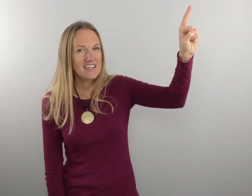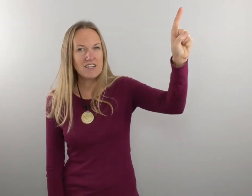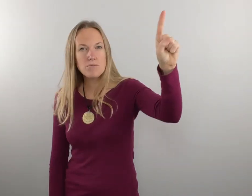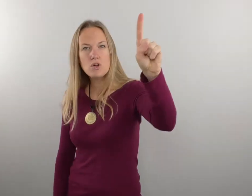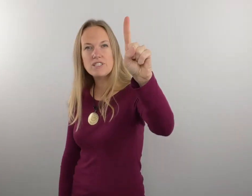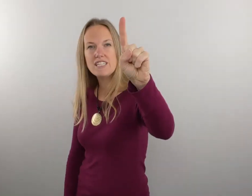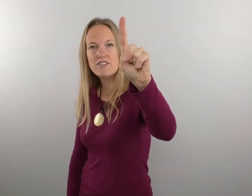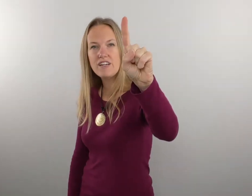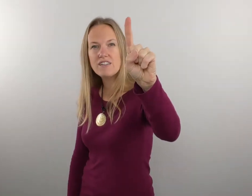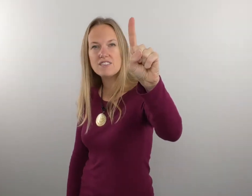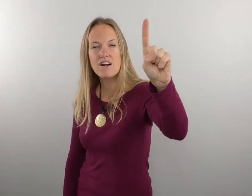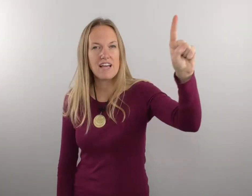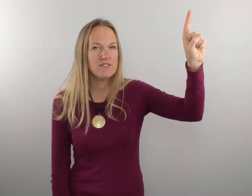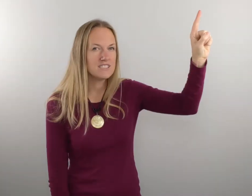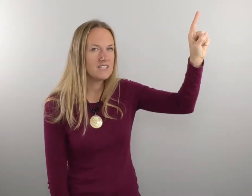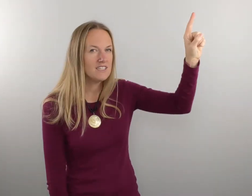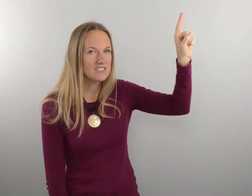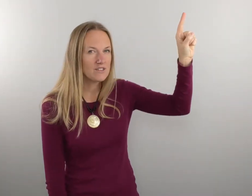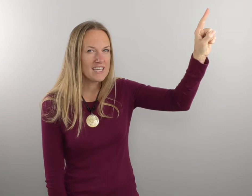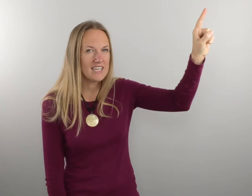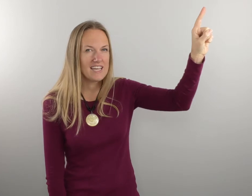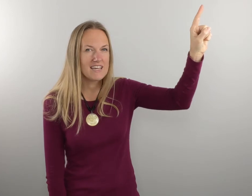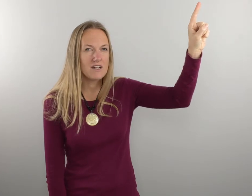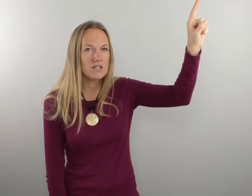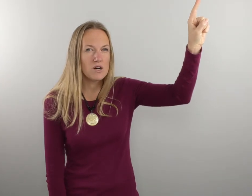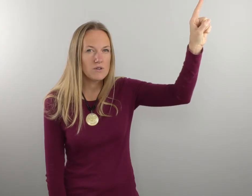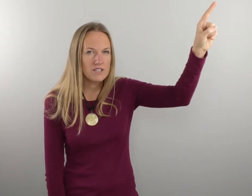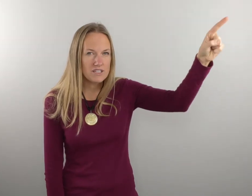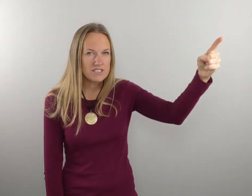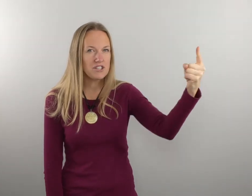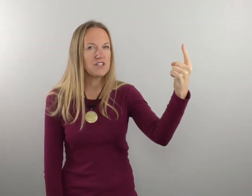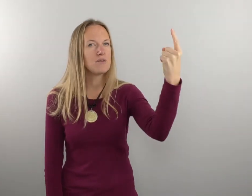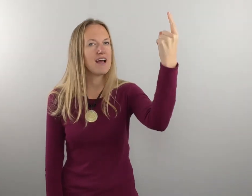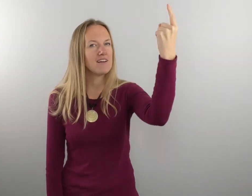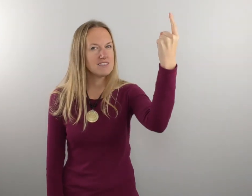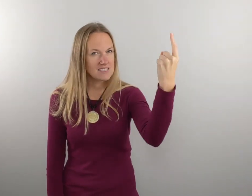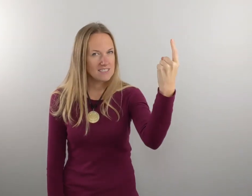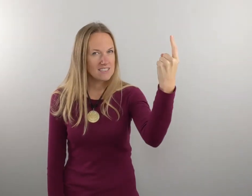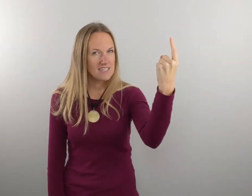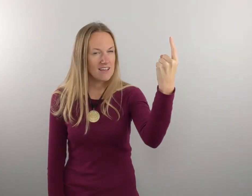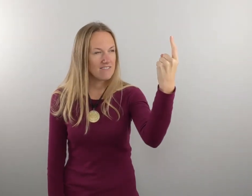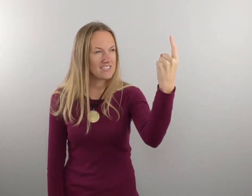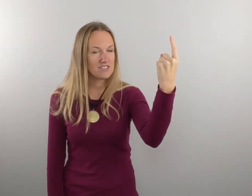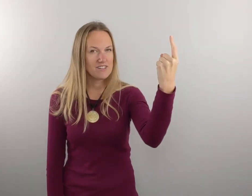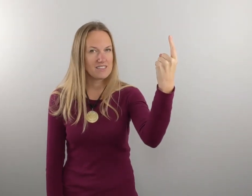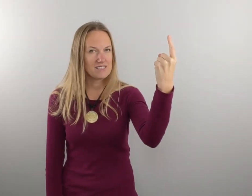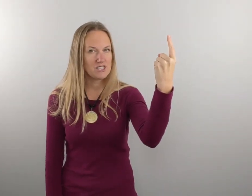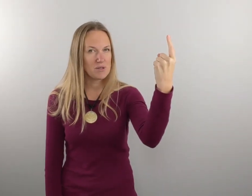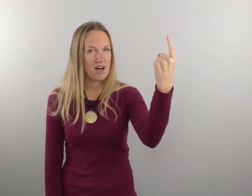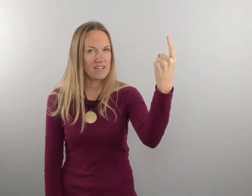here notice that your fingers are all out. So He, and then alone, you're going to turn it around and face your fingers into your body,